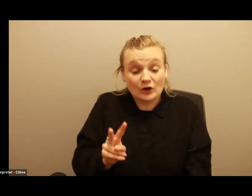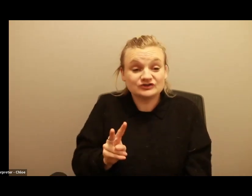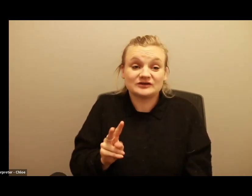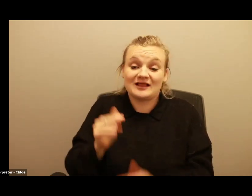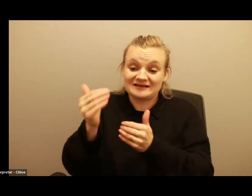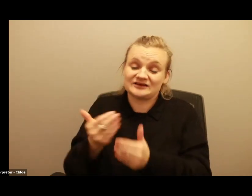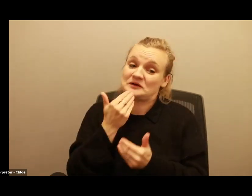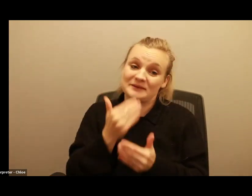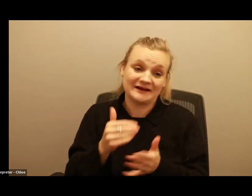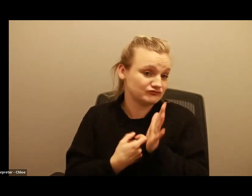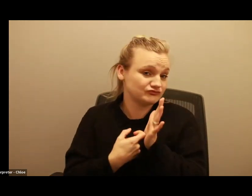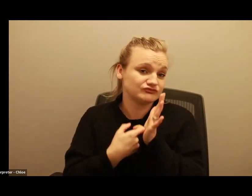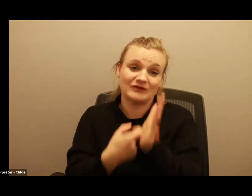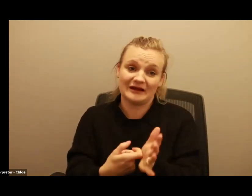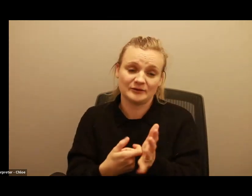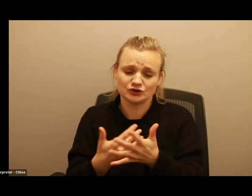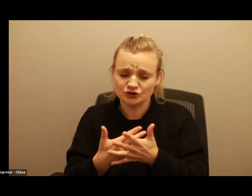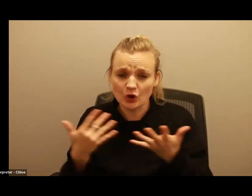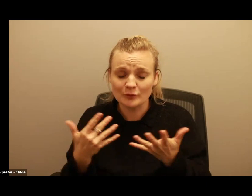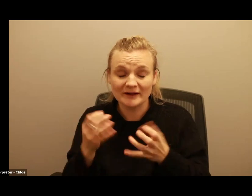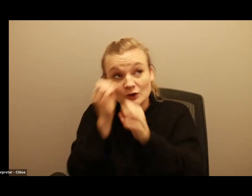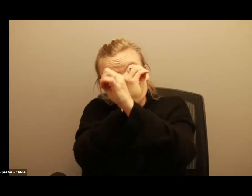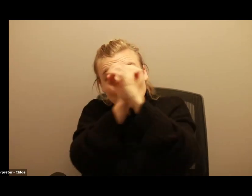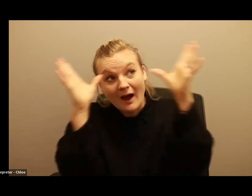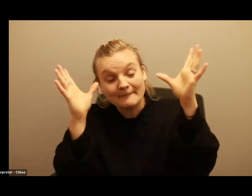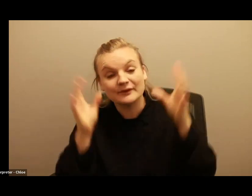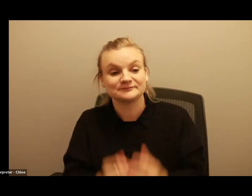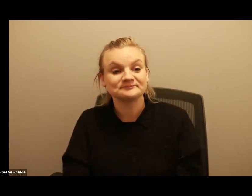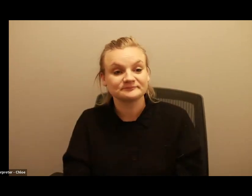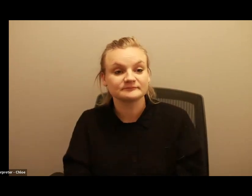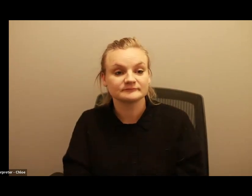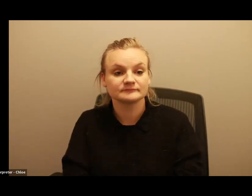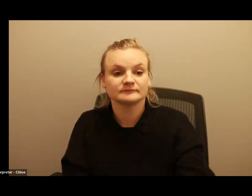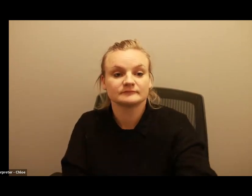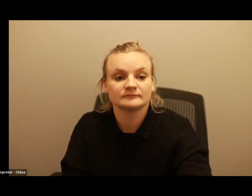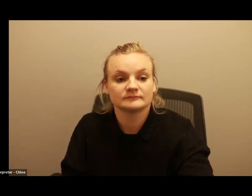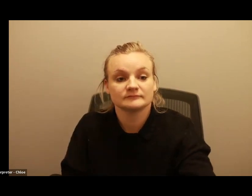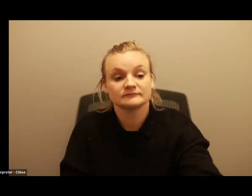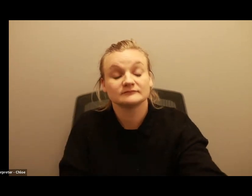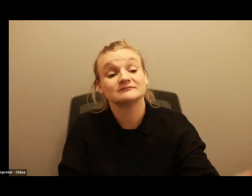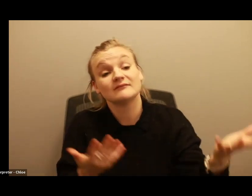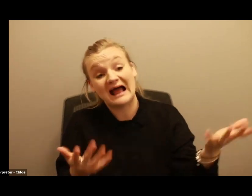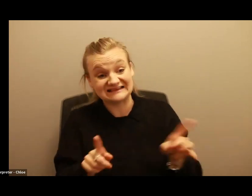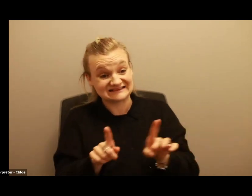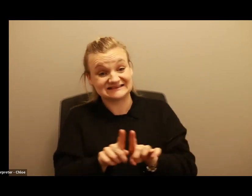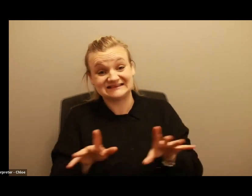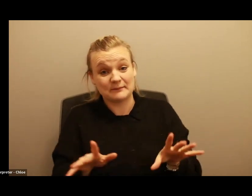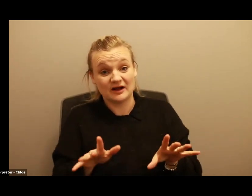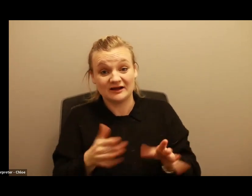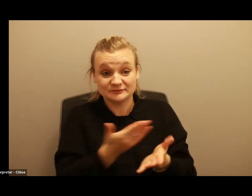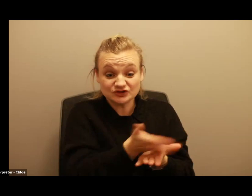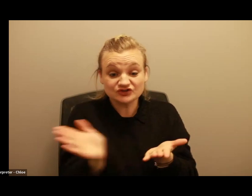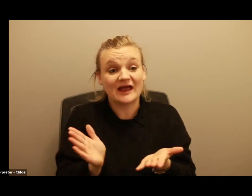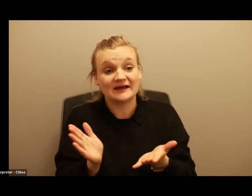recommend. It's full of so many insights. And is, as has kind of been shared amongst everyone, it is